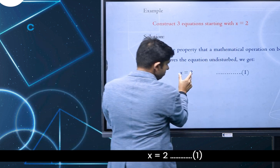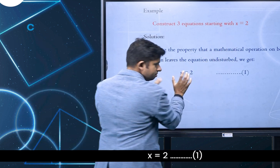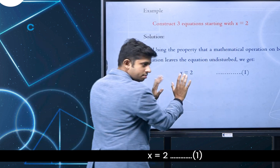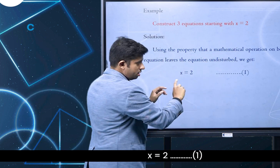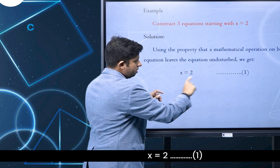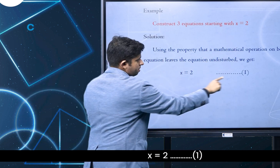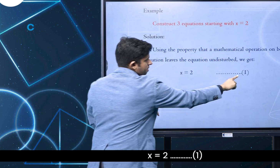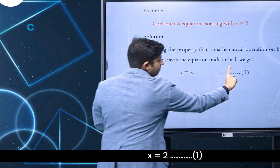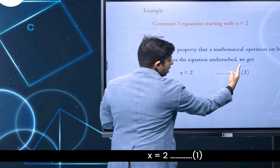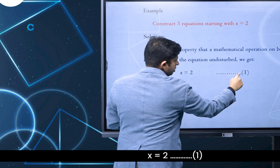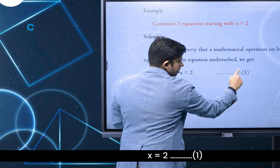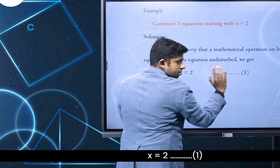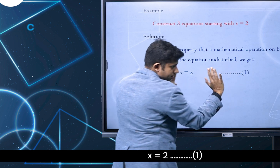which is the first equation.